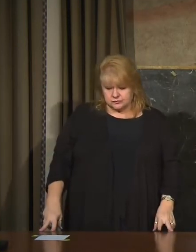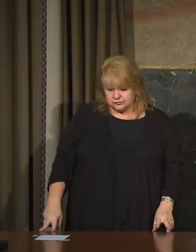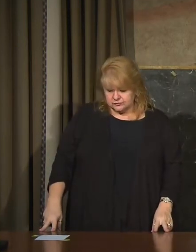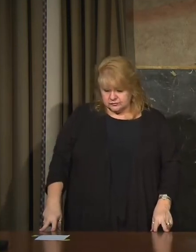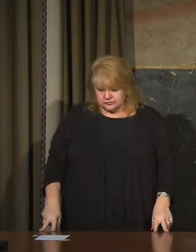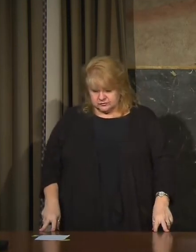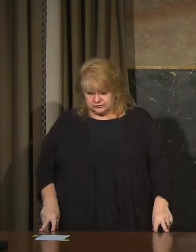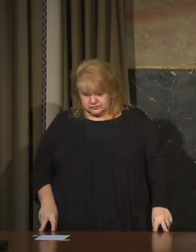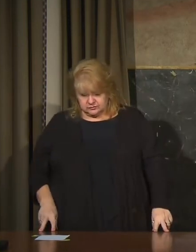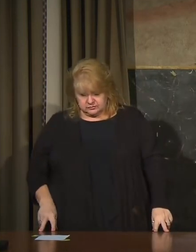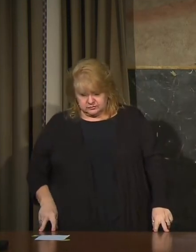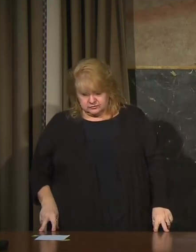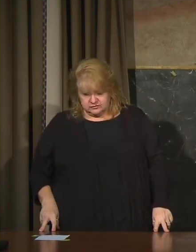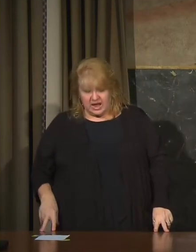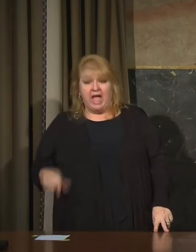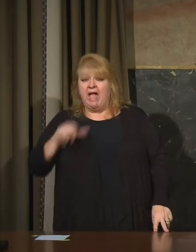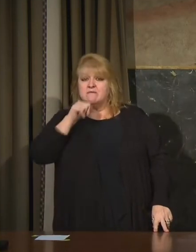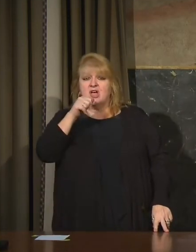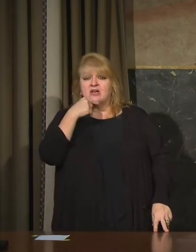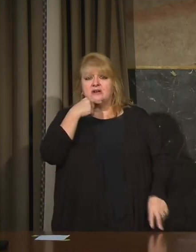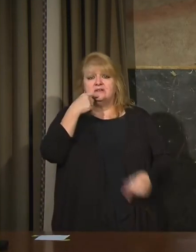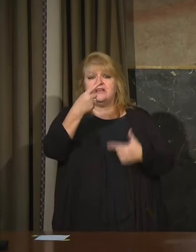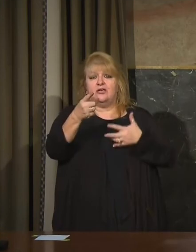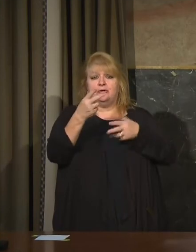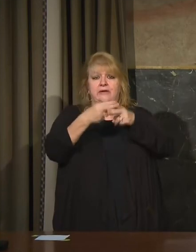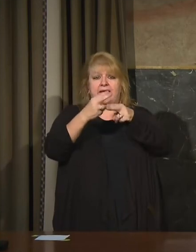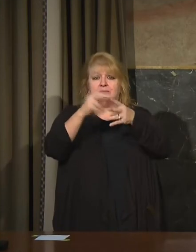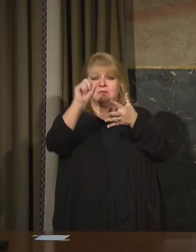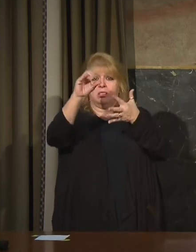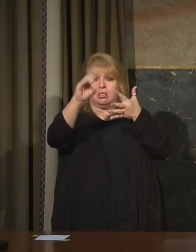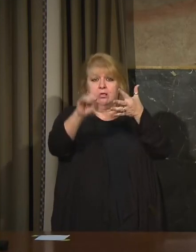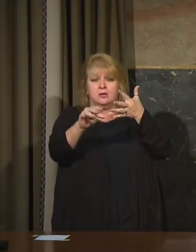And I'm not going to start to call names